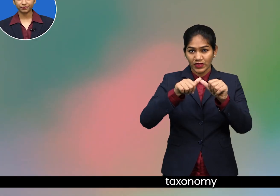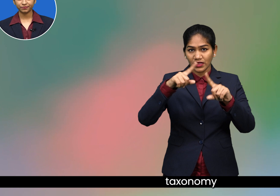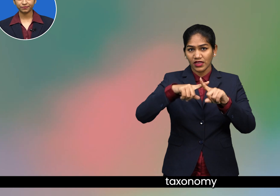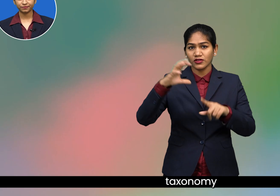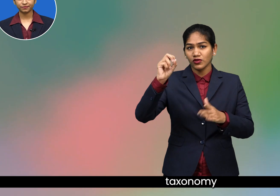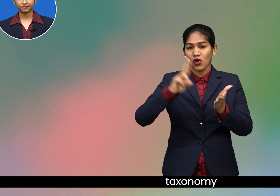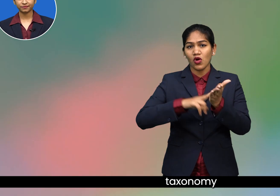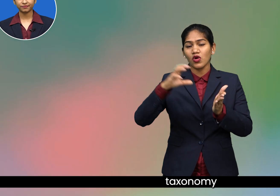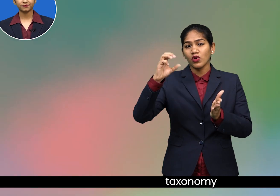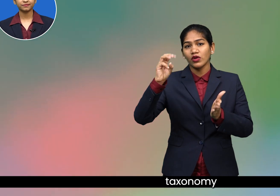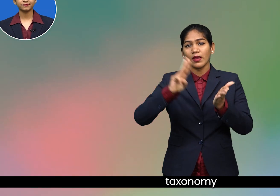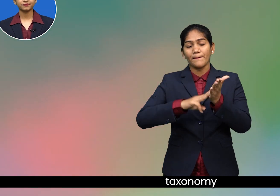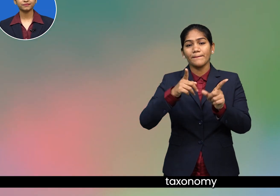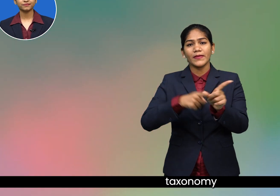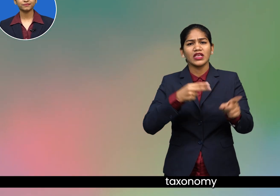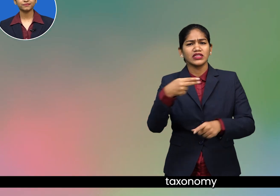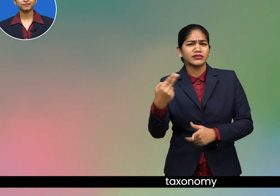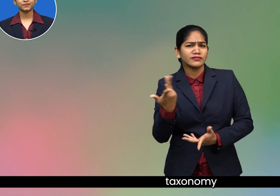Taxonomy.